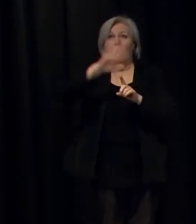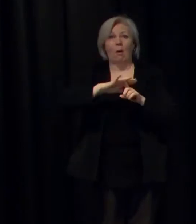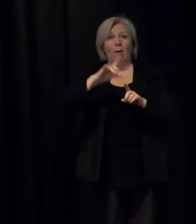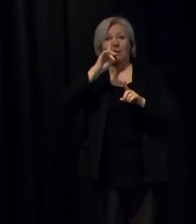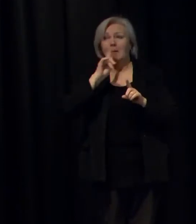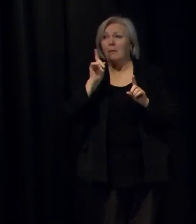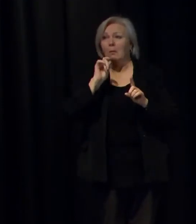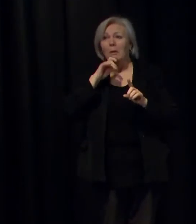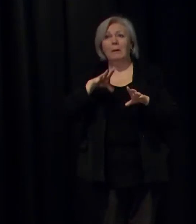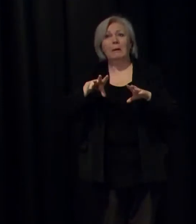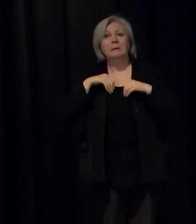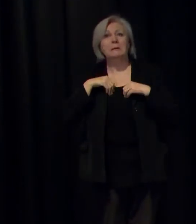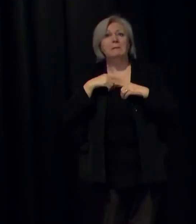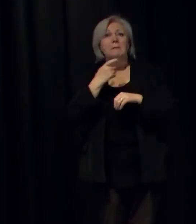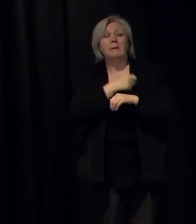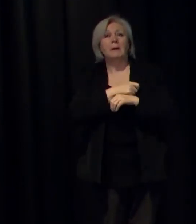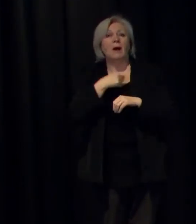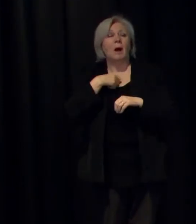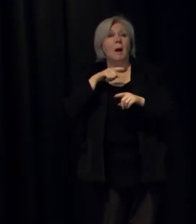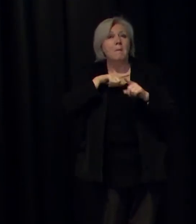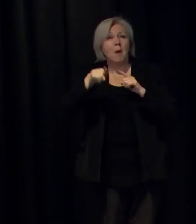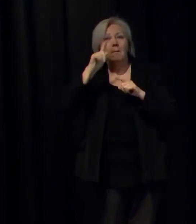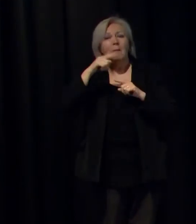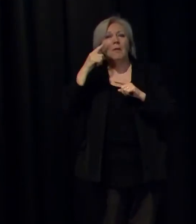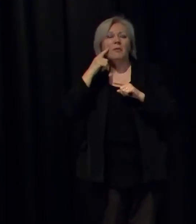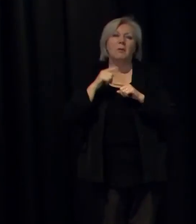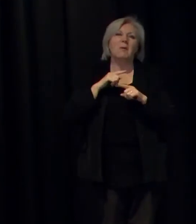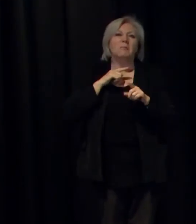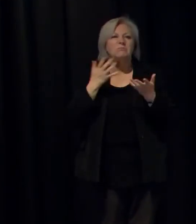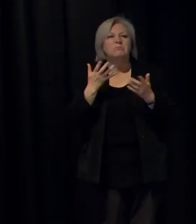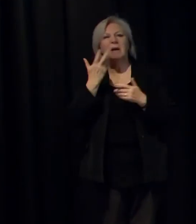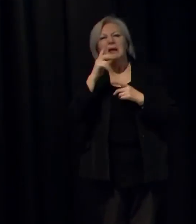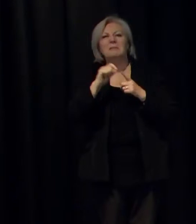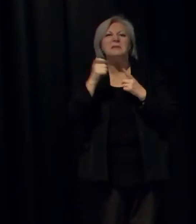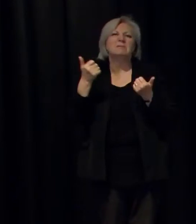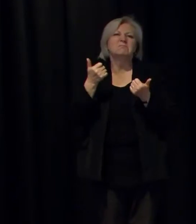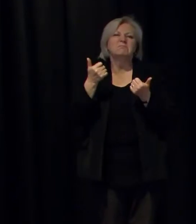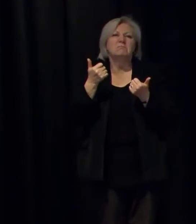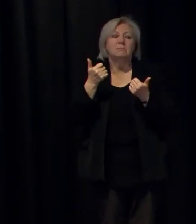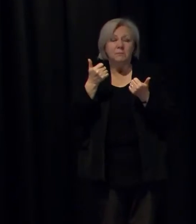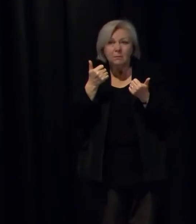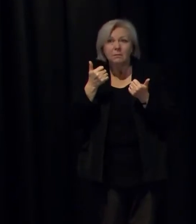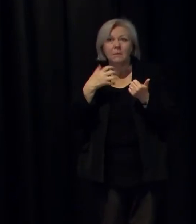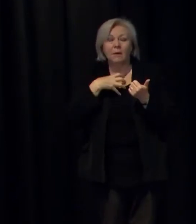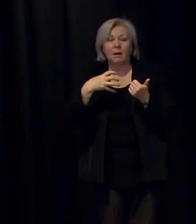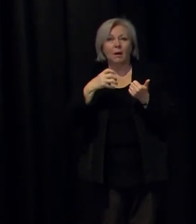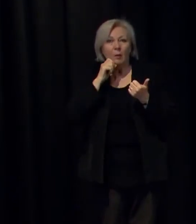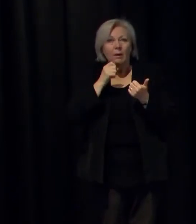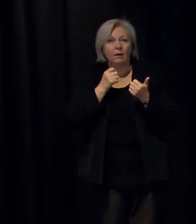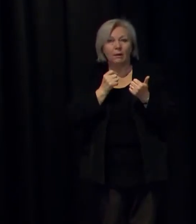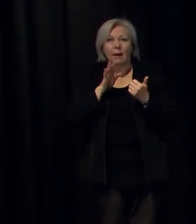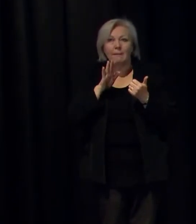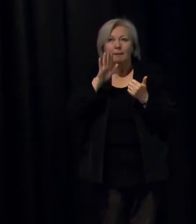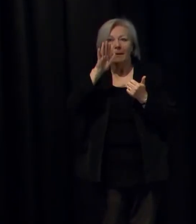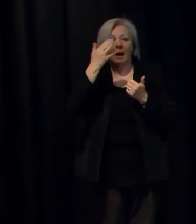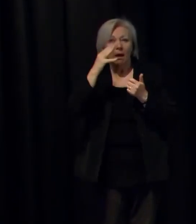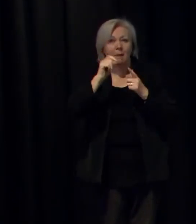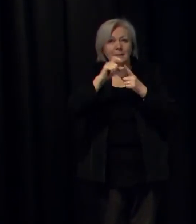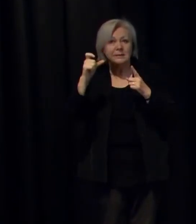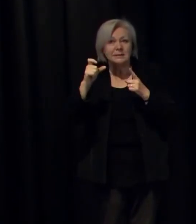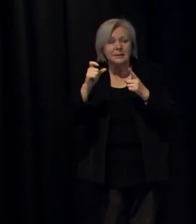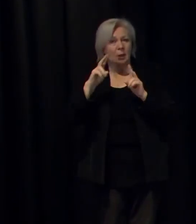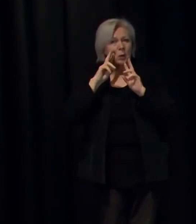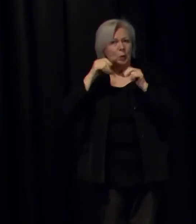we would kind of flatten at the 80% double dose mark. The fact that we're getting to 90% with lots of